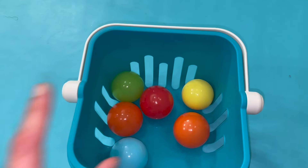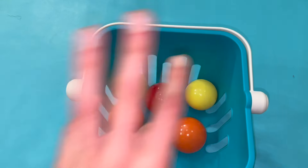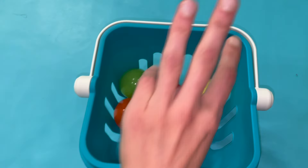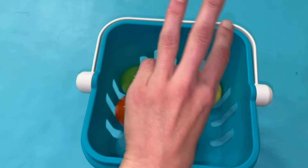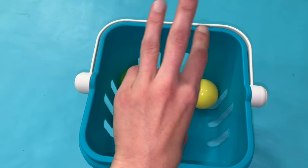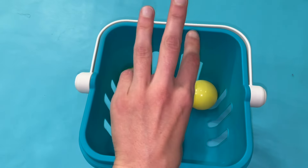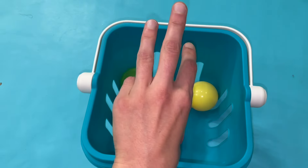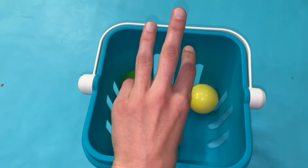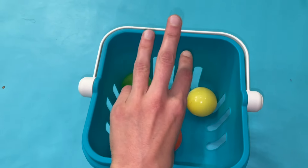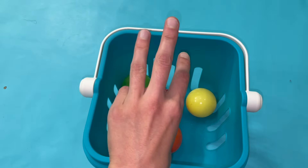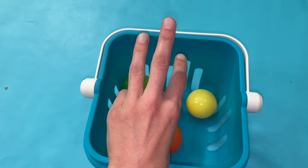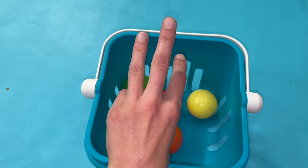1, 2, 3, 4, 5, 6.